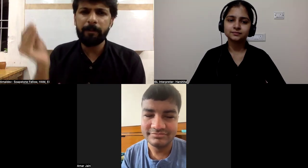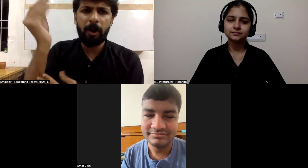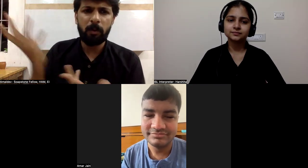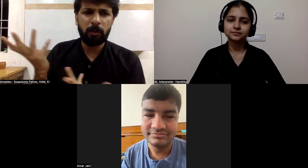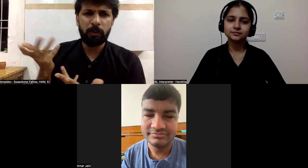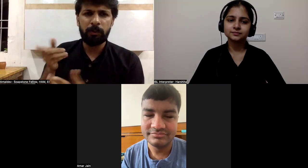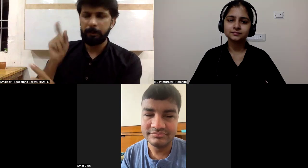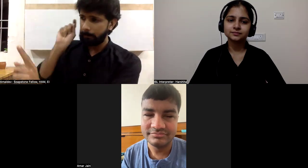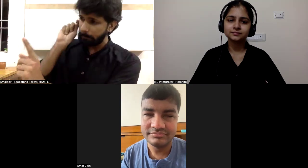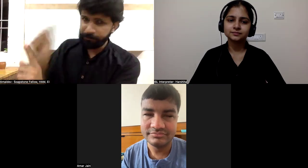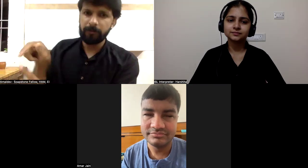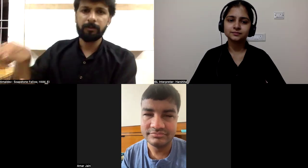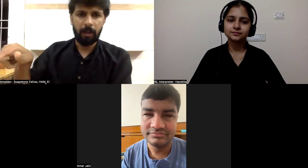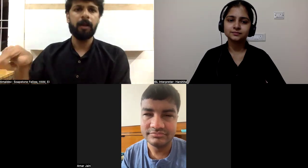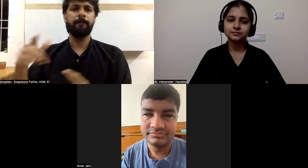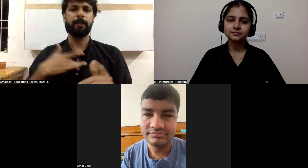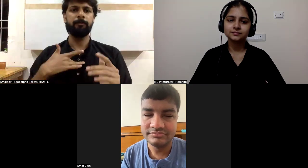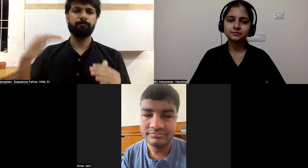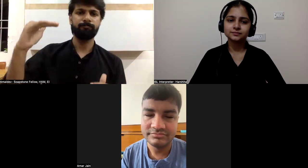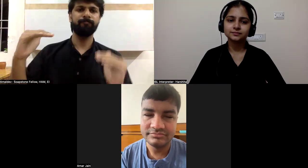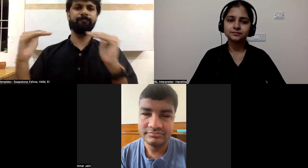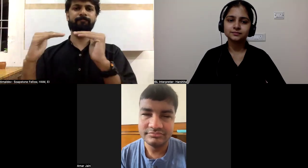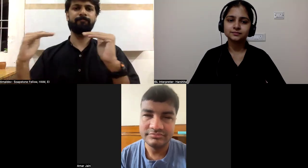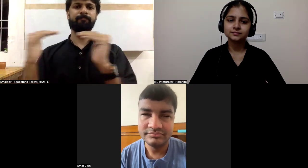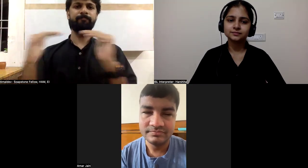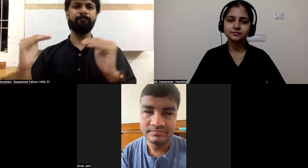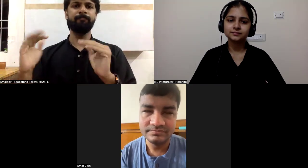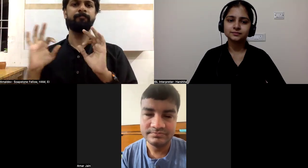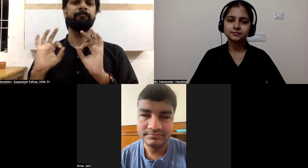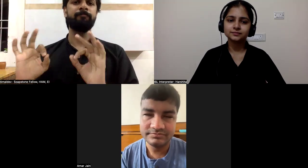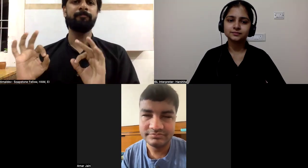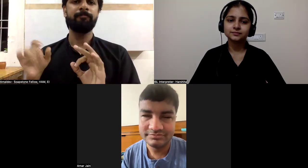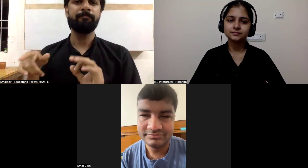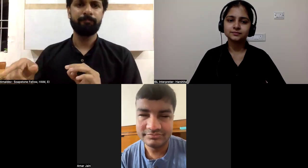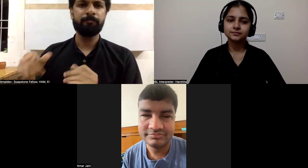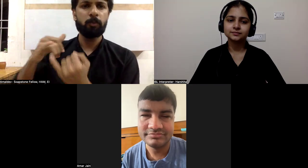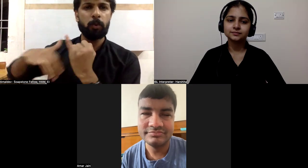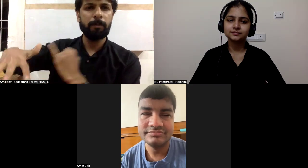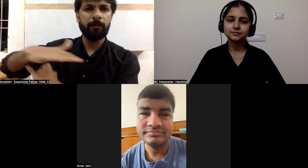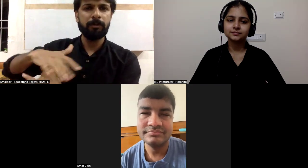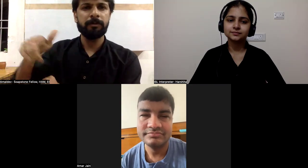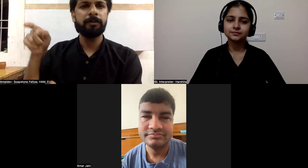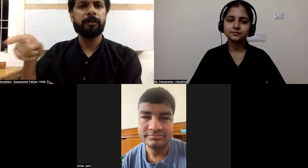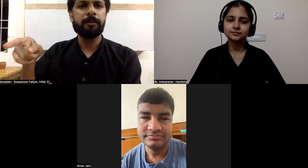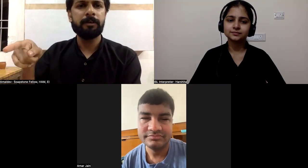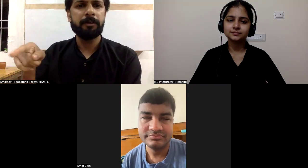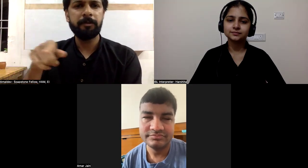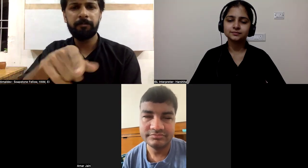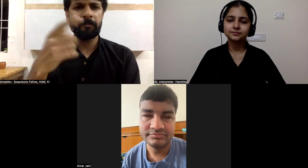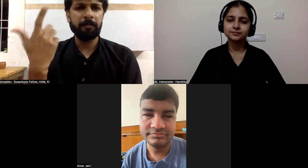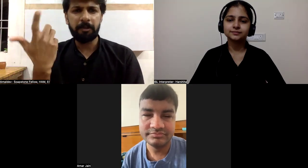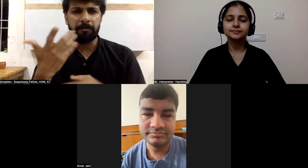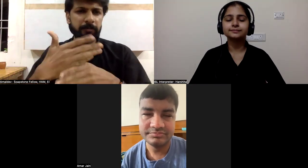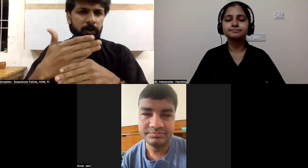and what do you think should be changed in how the society sees and how that equality is gained?